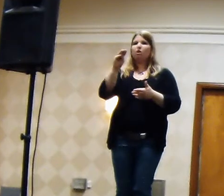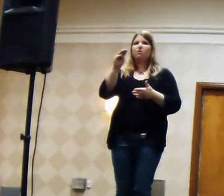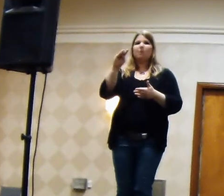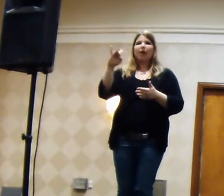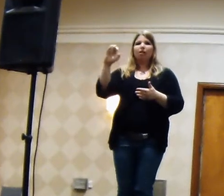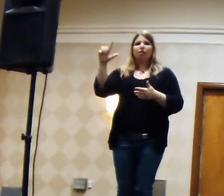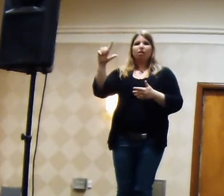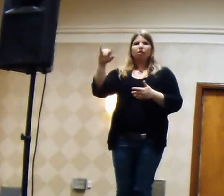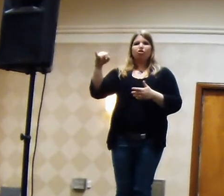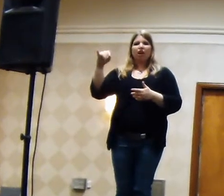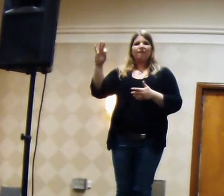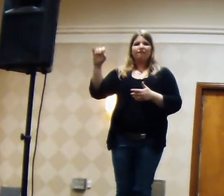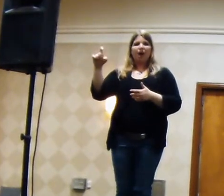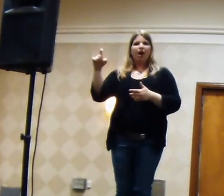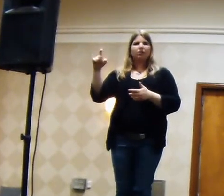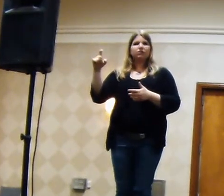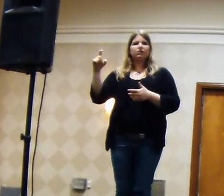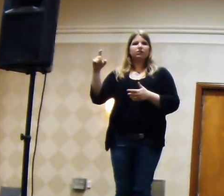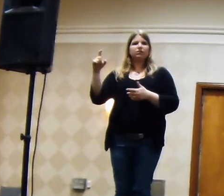Michael's Parkinson's